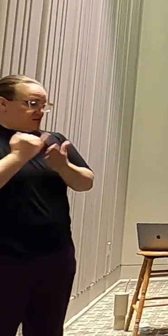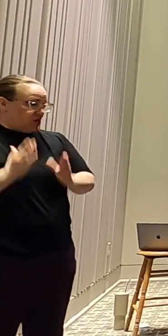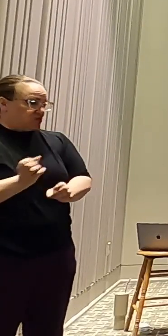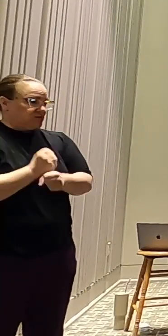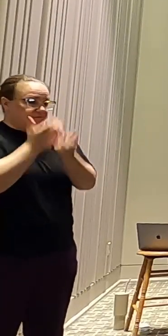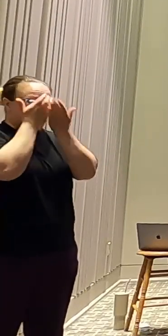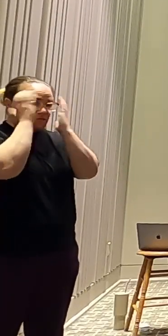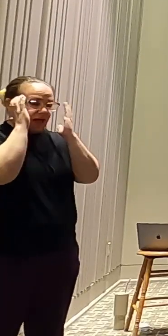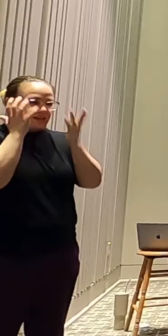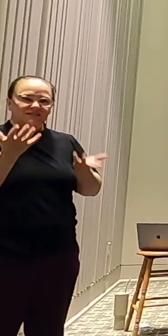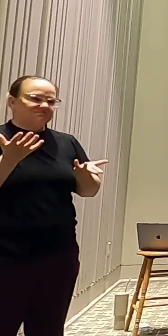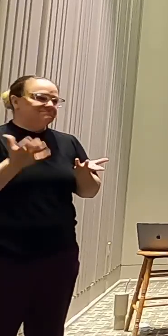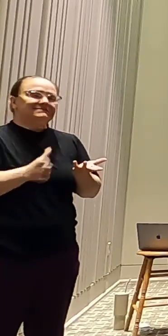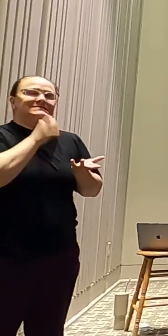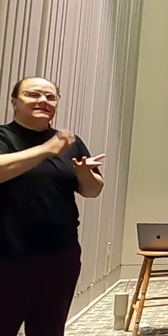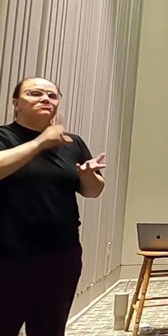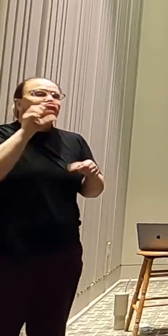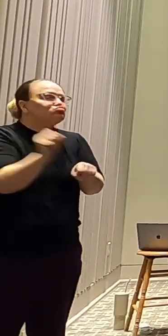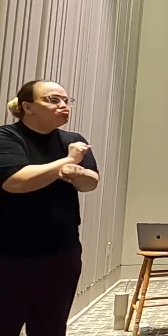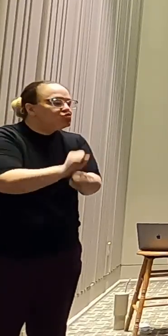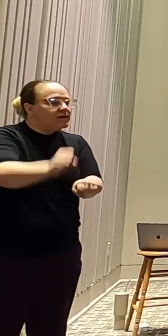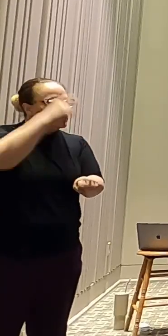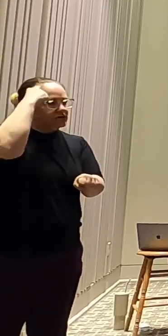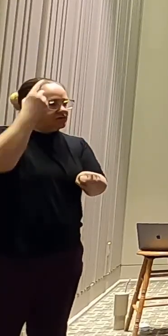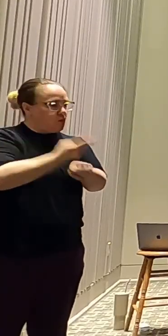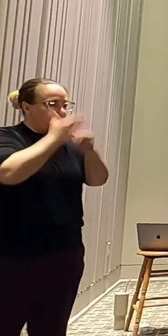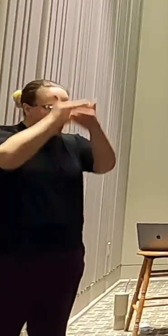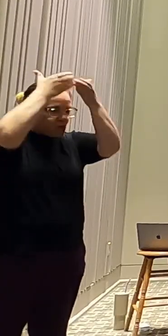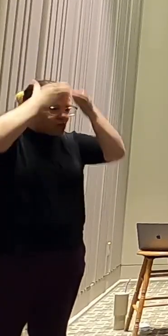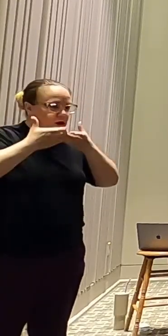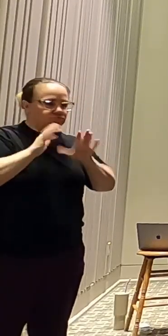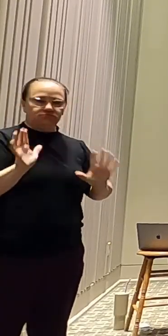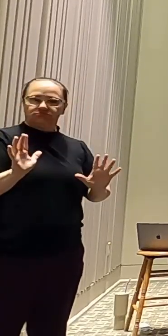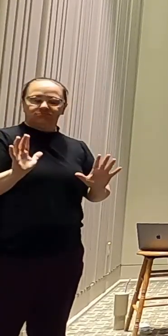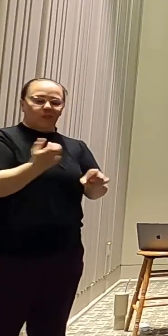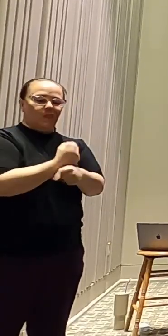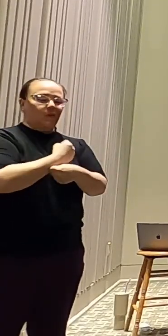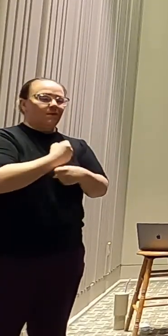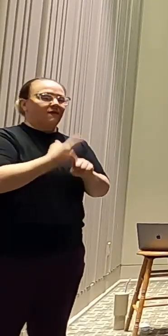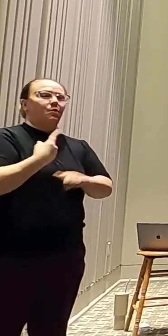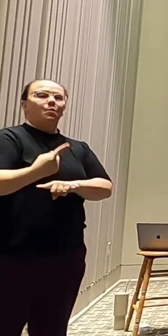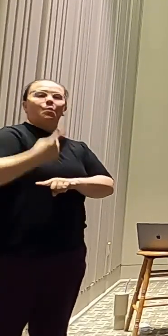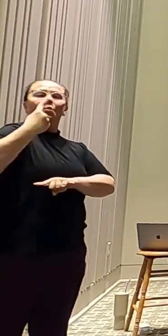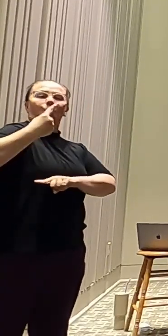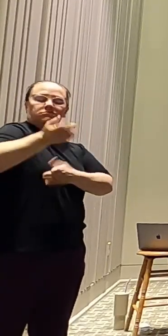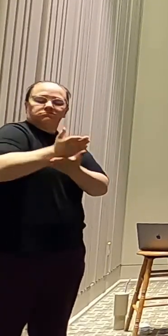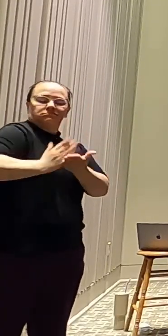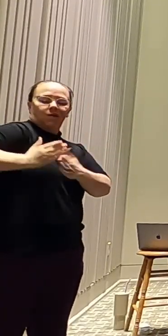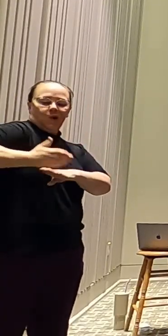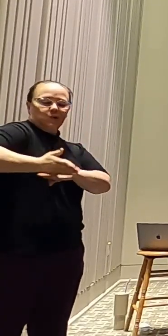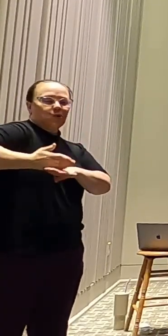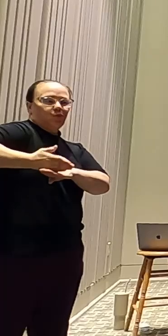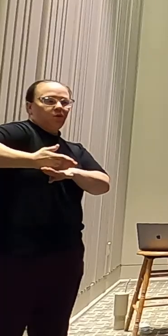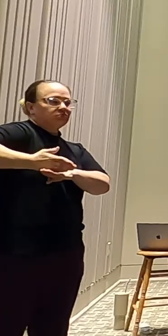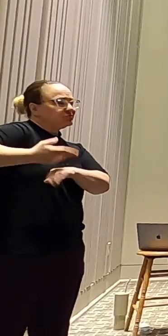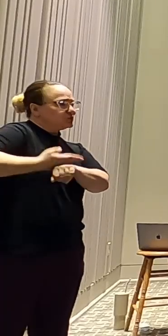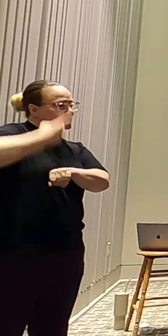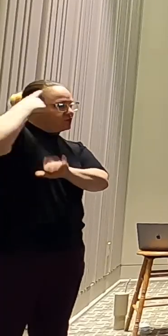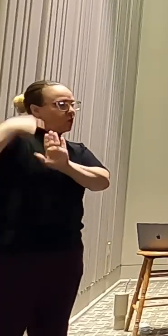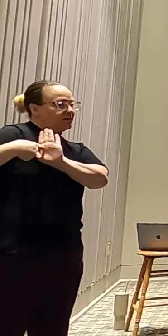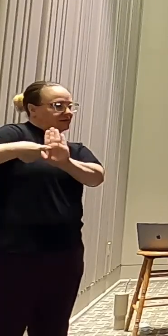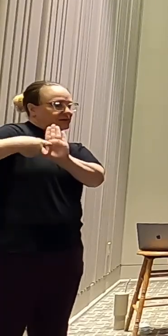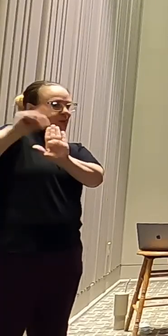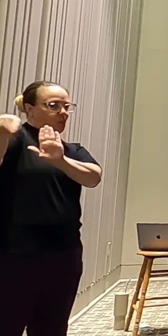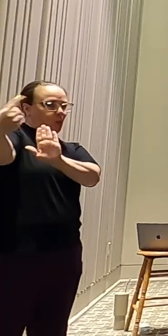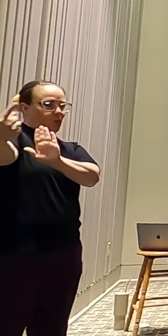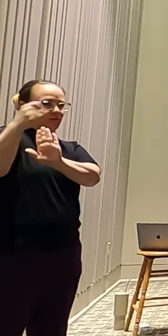masks that aren't meant to be worn, so they're created out of a single piece of wood just for display. So